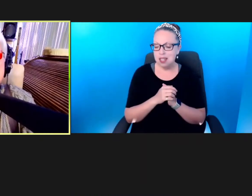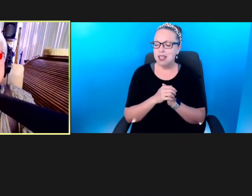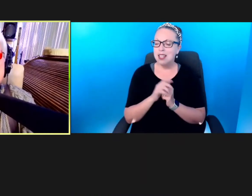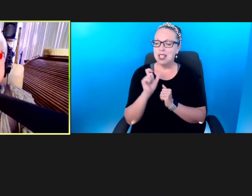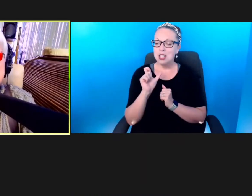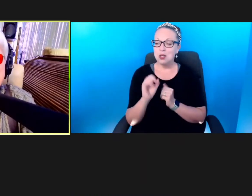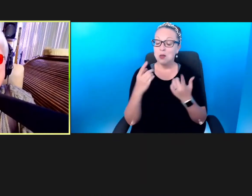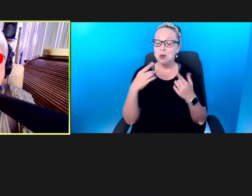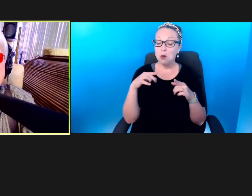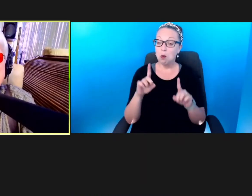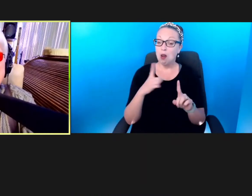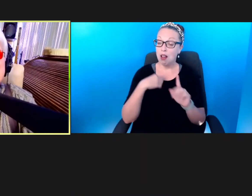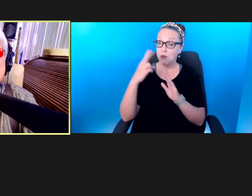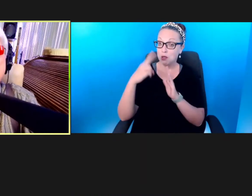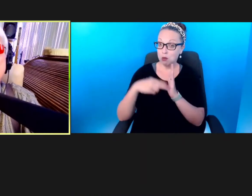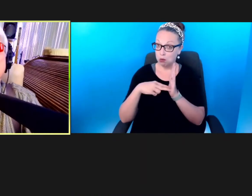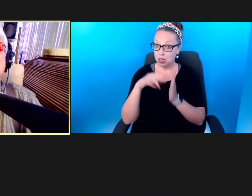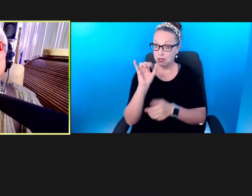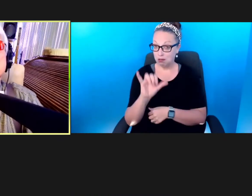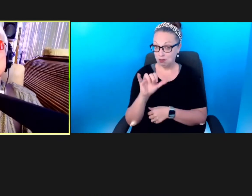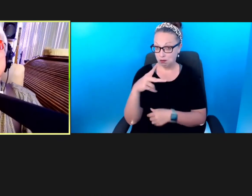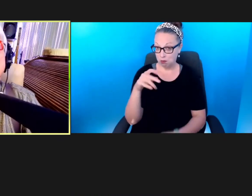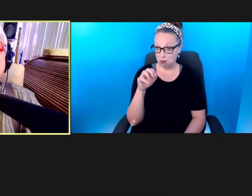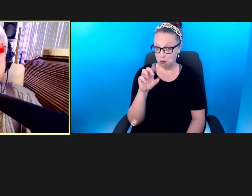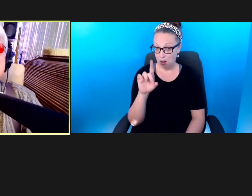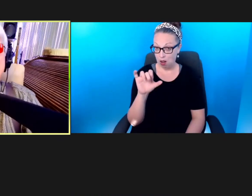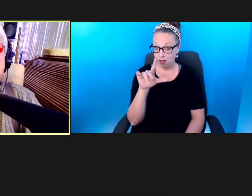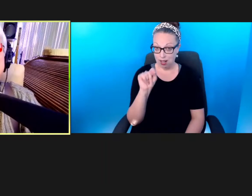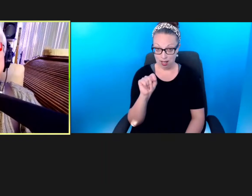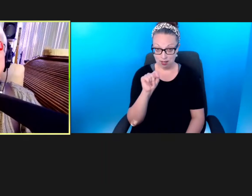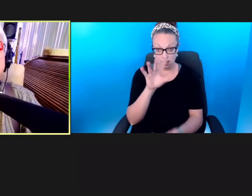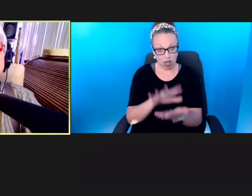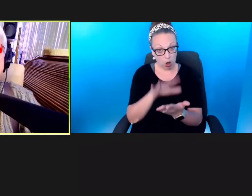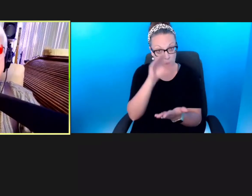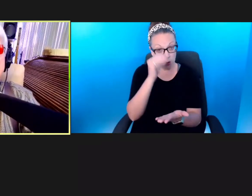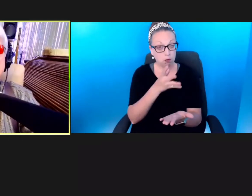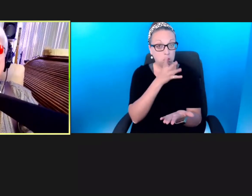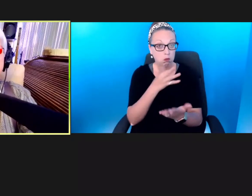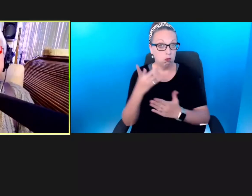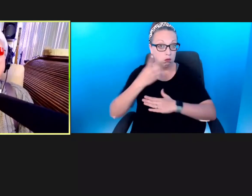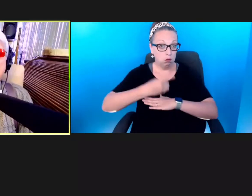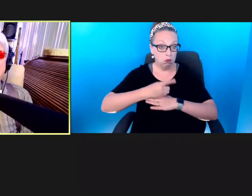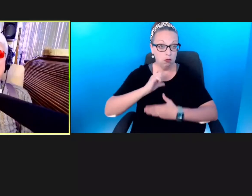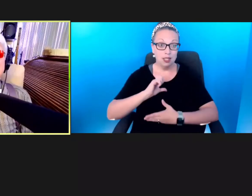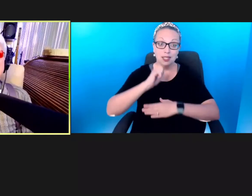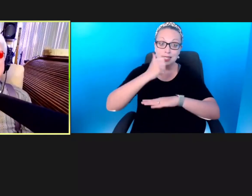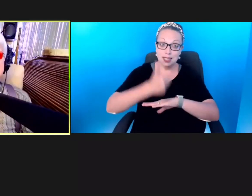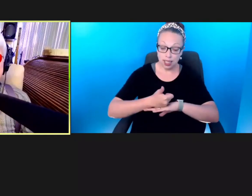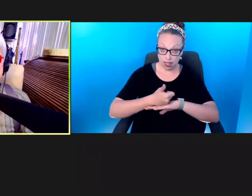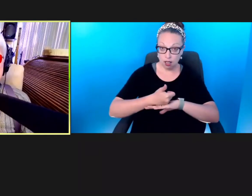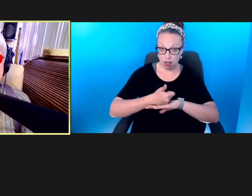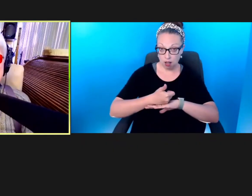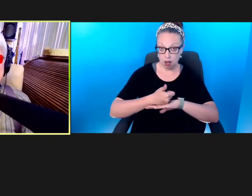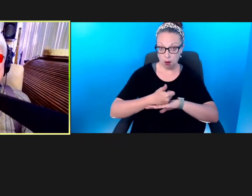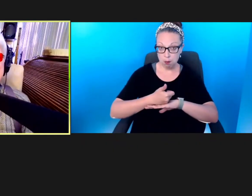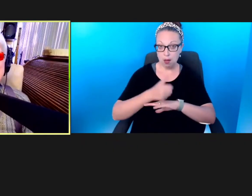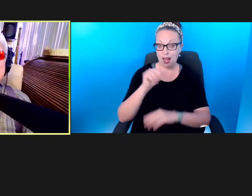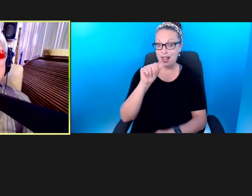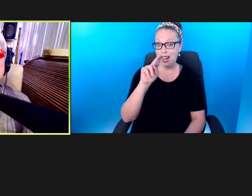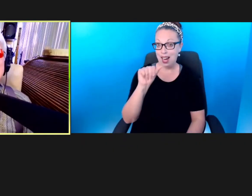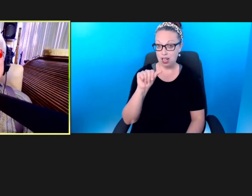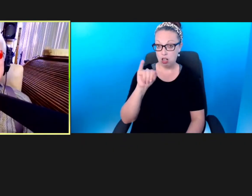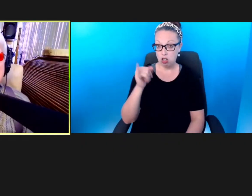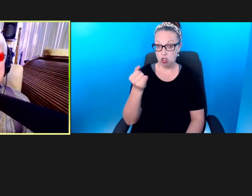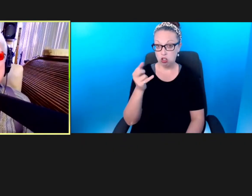I was reading it, I learned that Mother's Day, although established by a woman named Anna Jarvis in honor